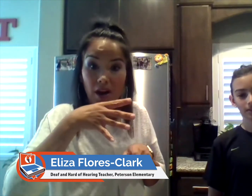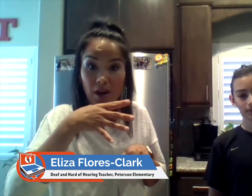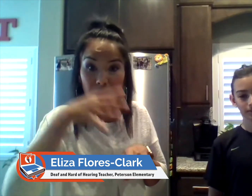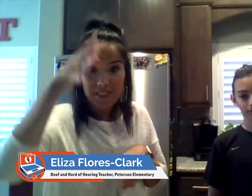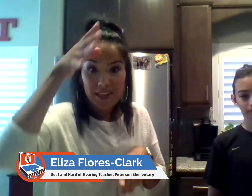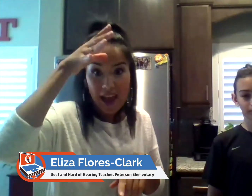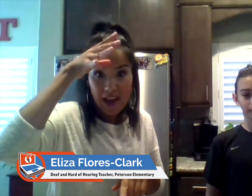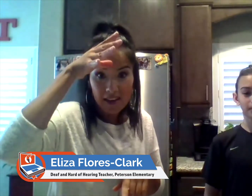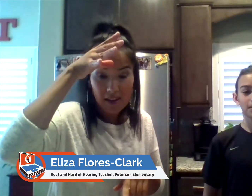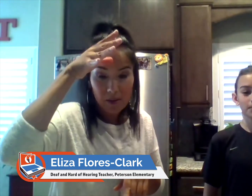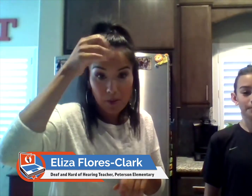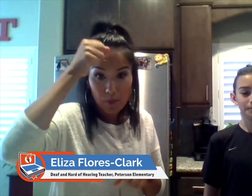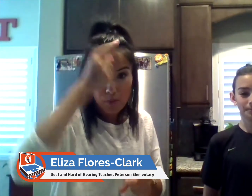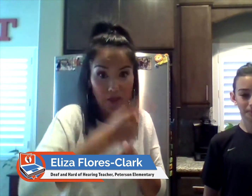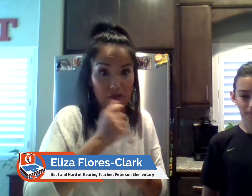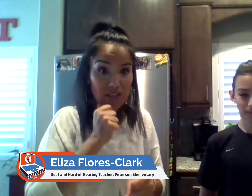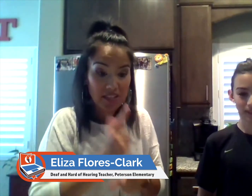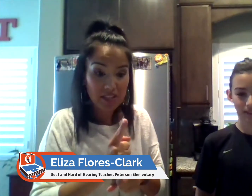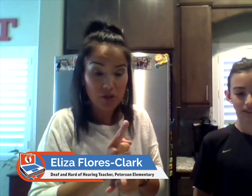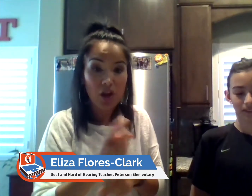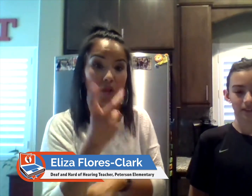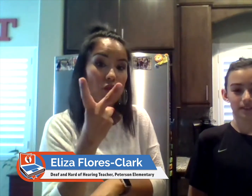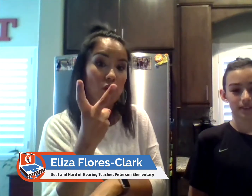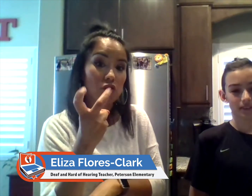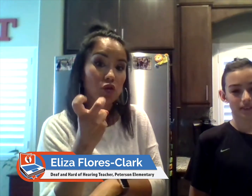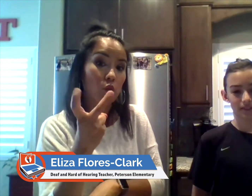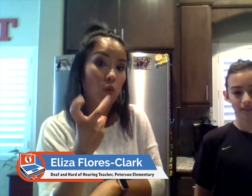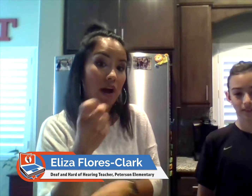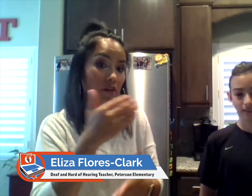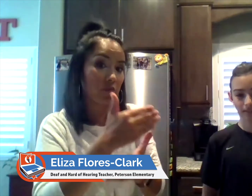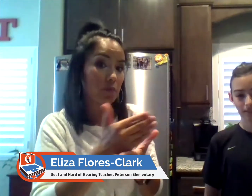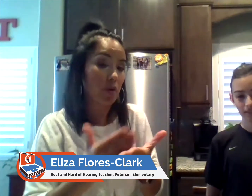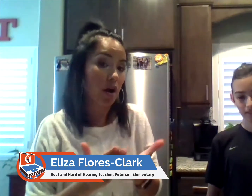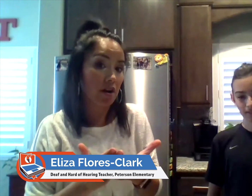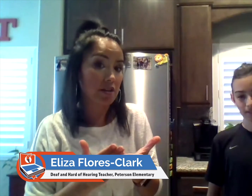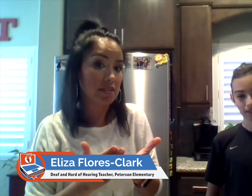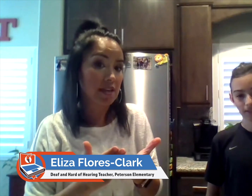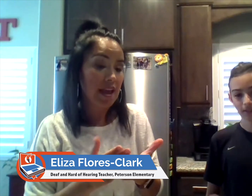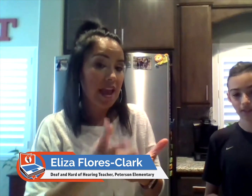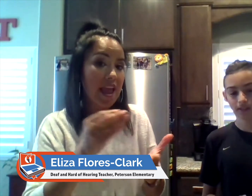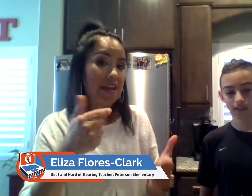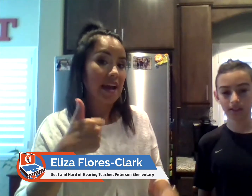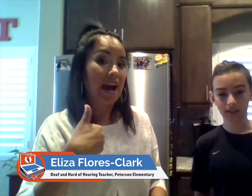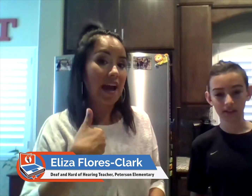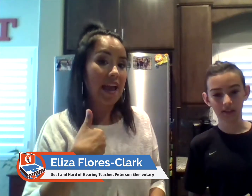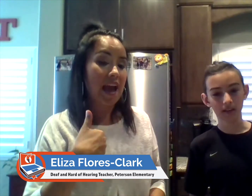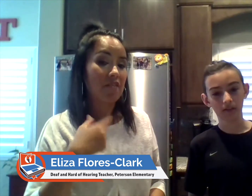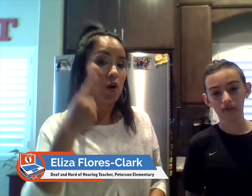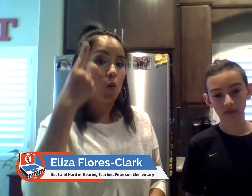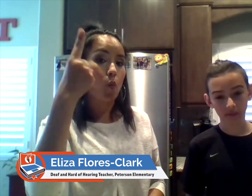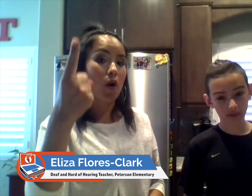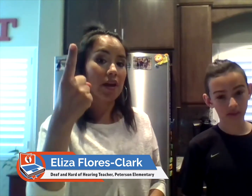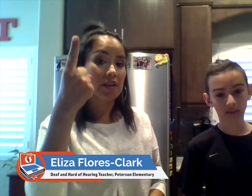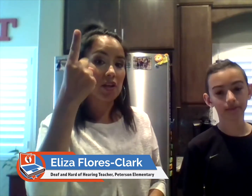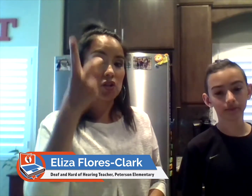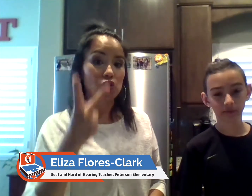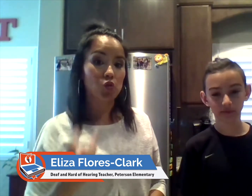Mom, Dad, brother or sister, there are 12 parts, and I have